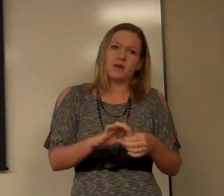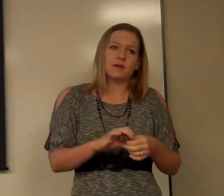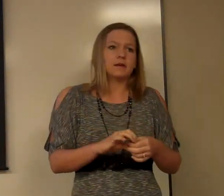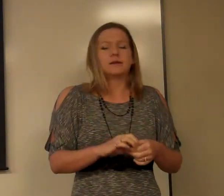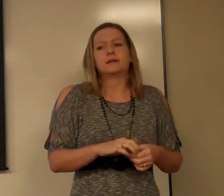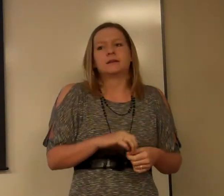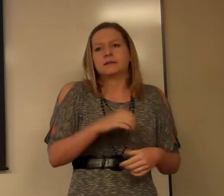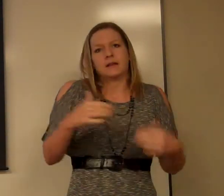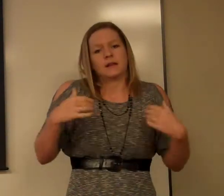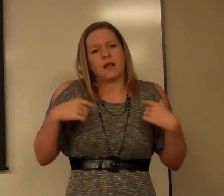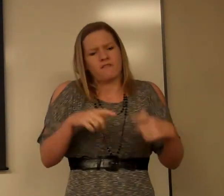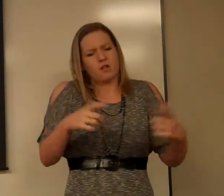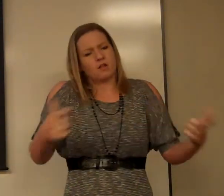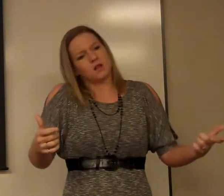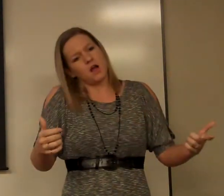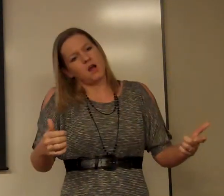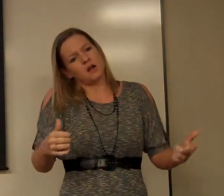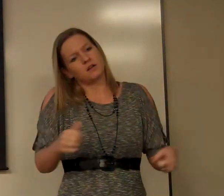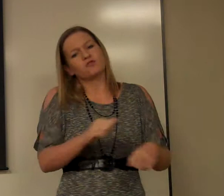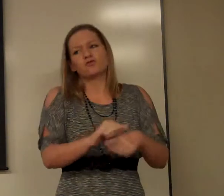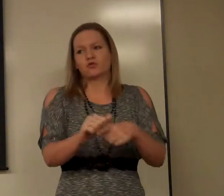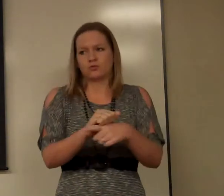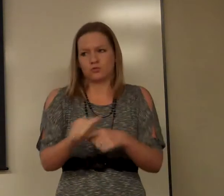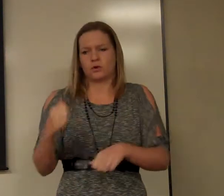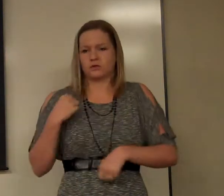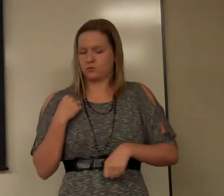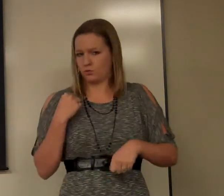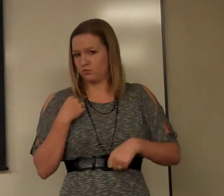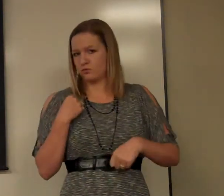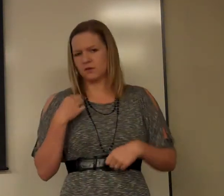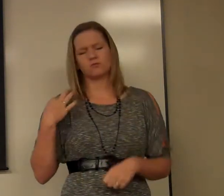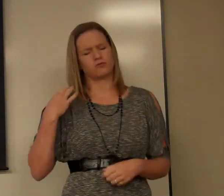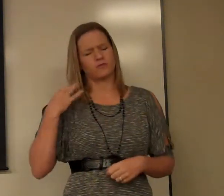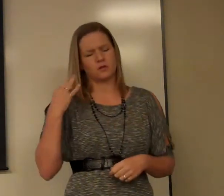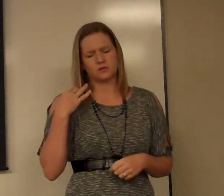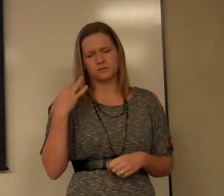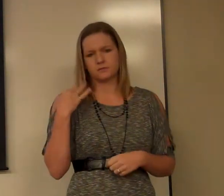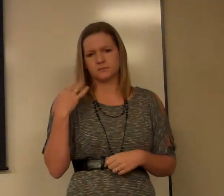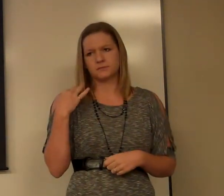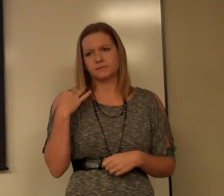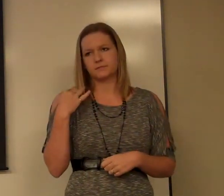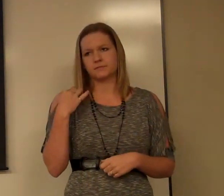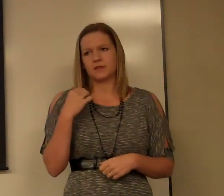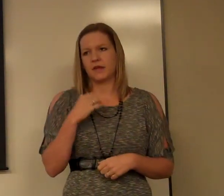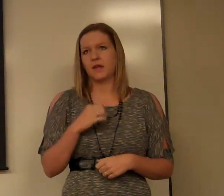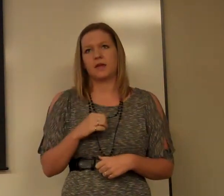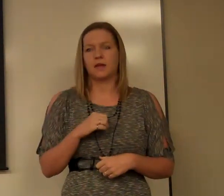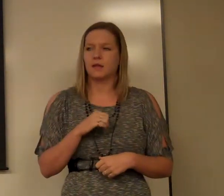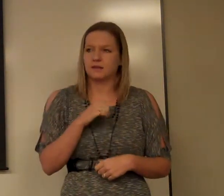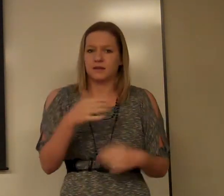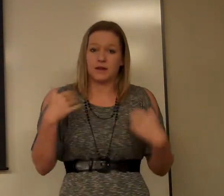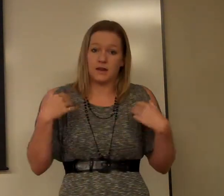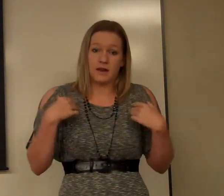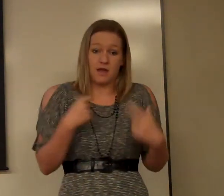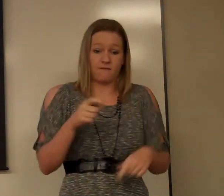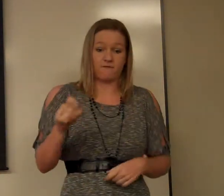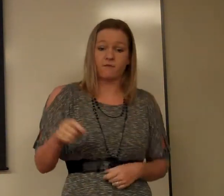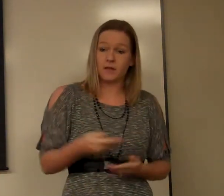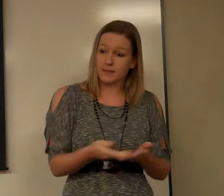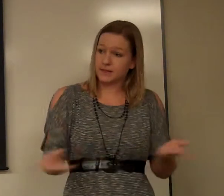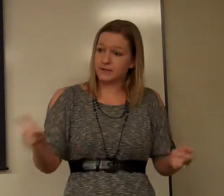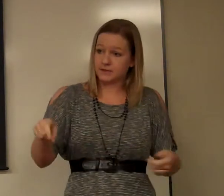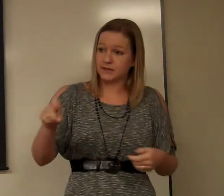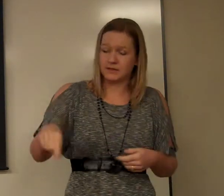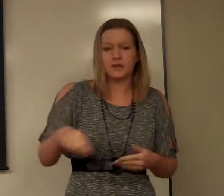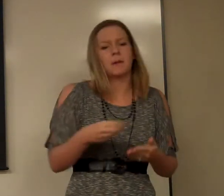well-trained soldiers. They were just volunteers. And they lacked supplies. Didn't have enough money coming in to keep them